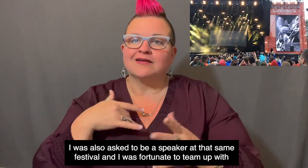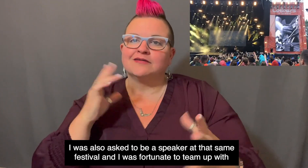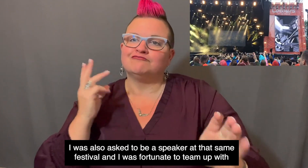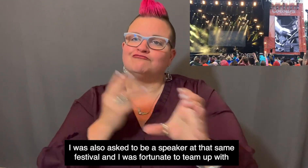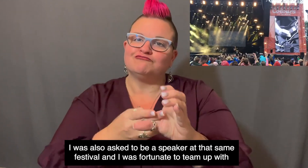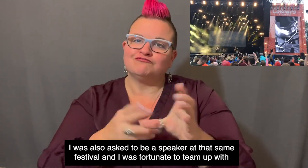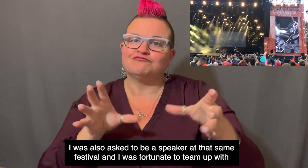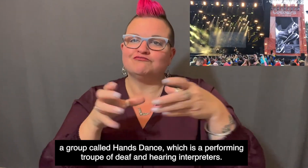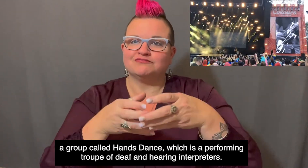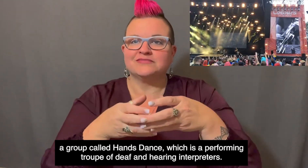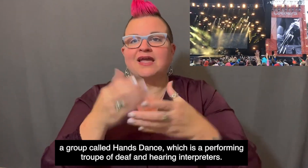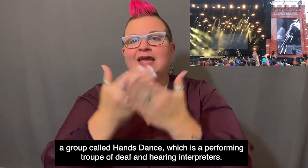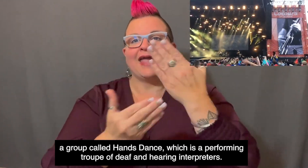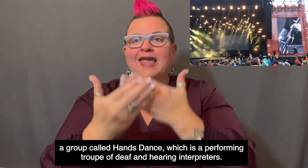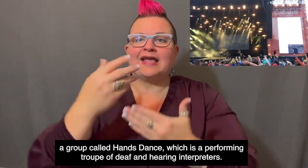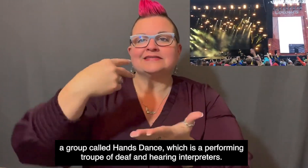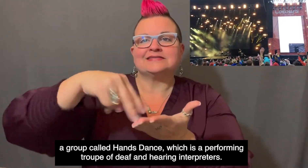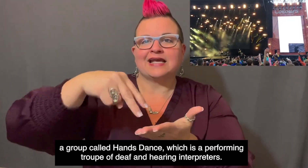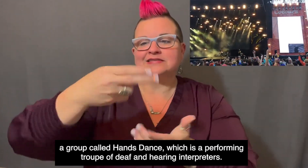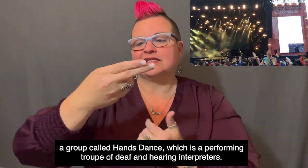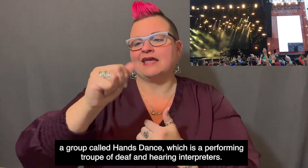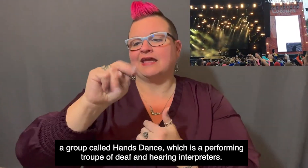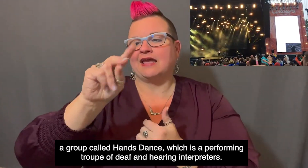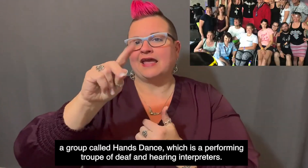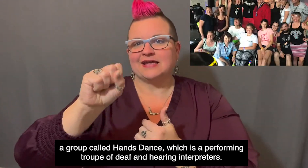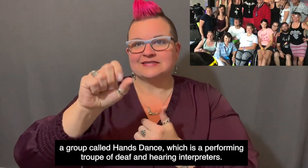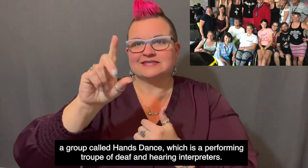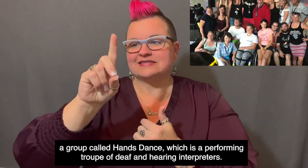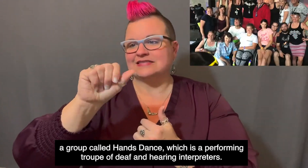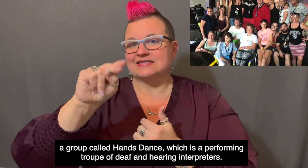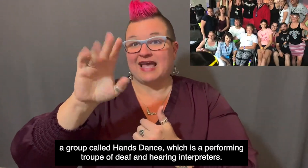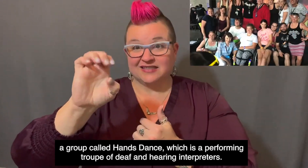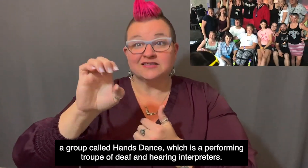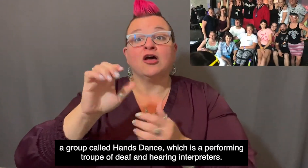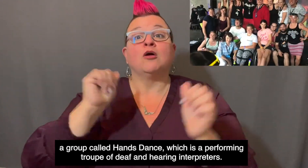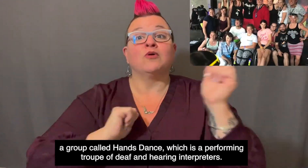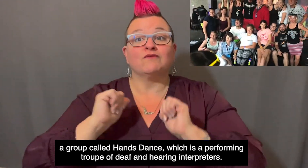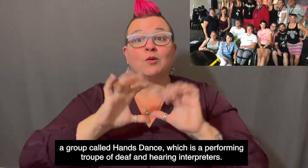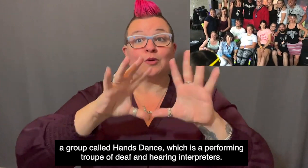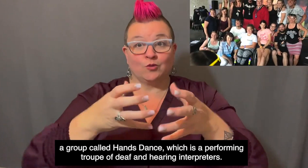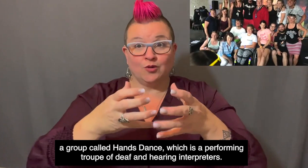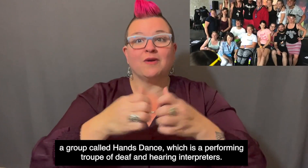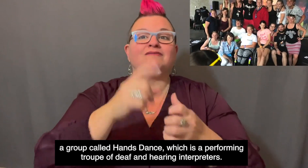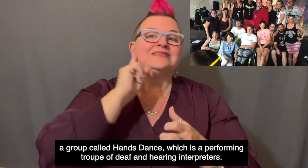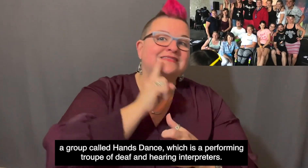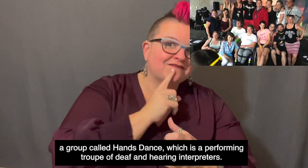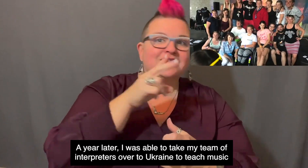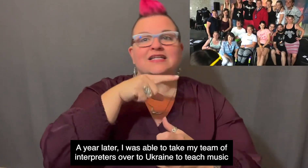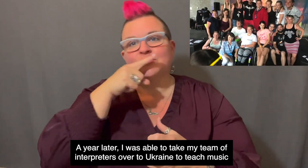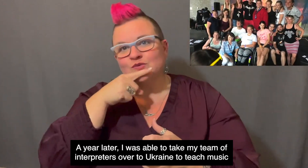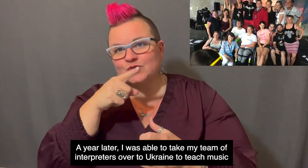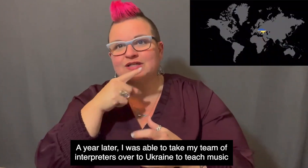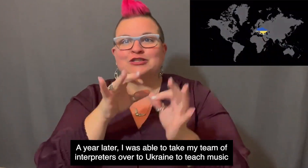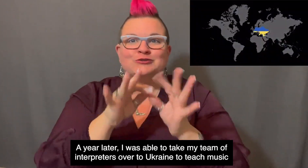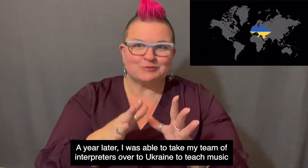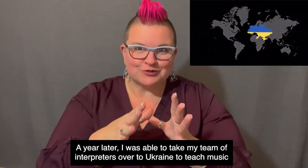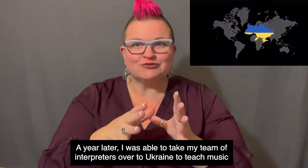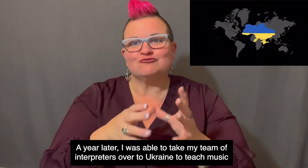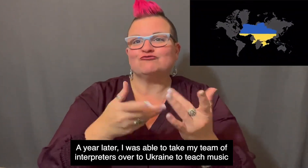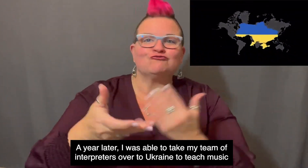team up with a group called Hands Dance, which is a performing troupe of deaf and hearing interpreters. A